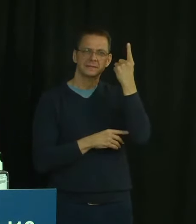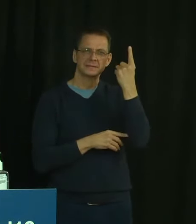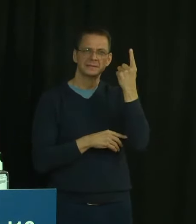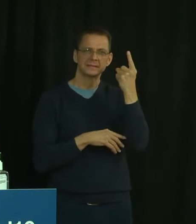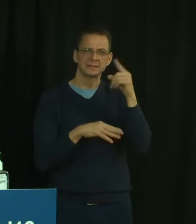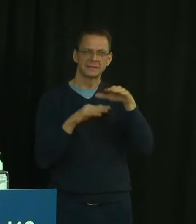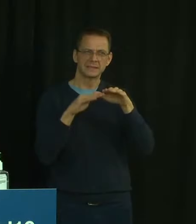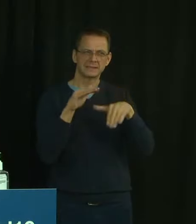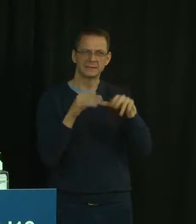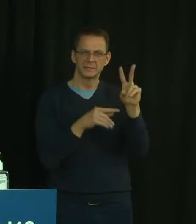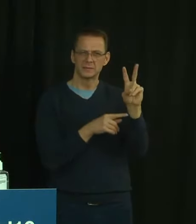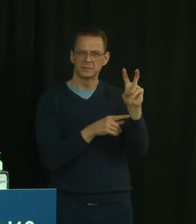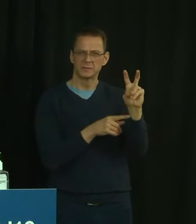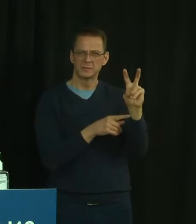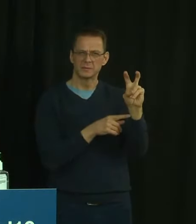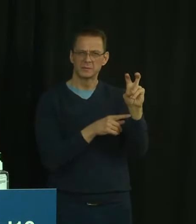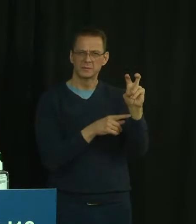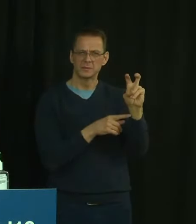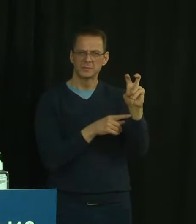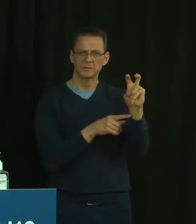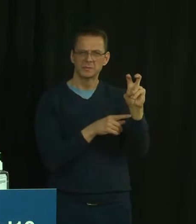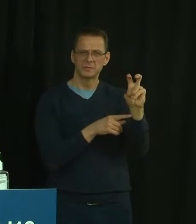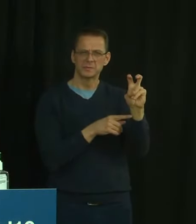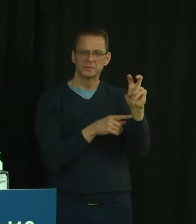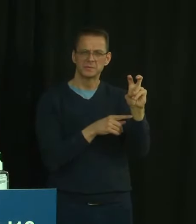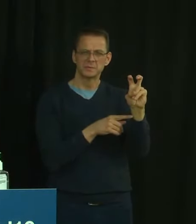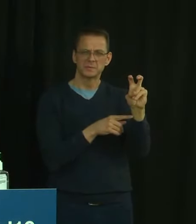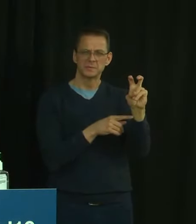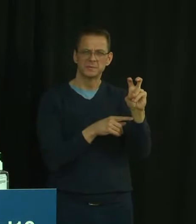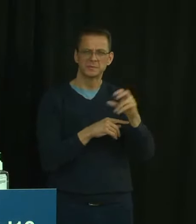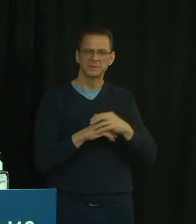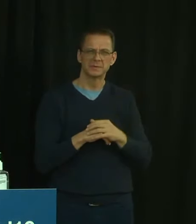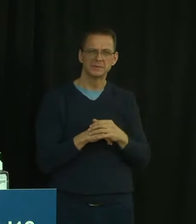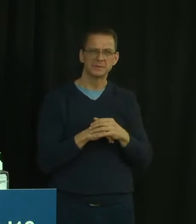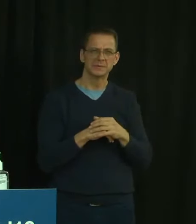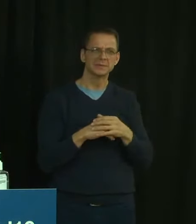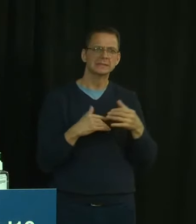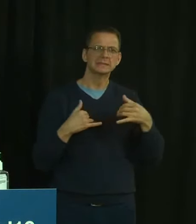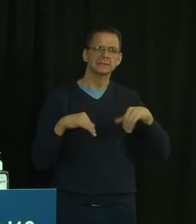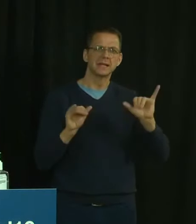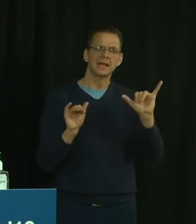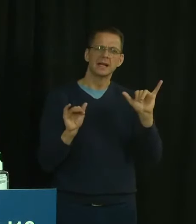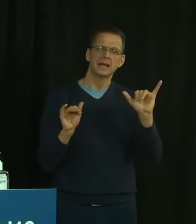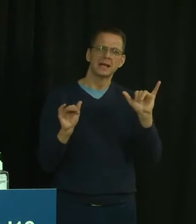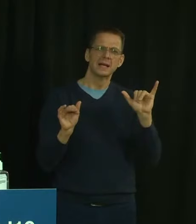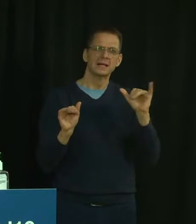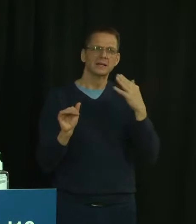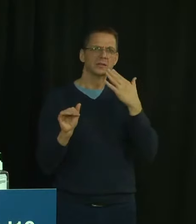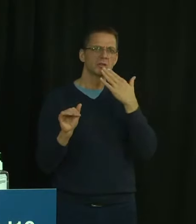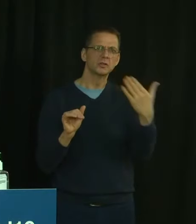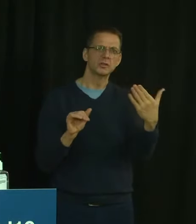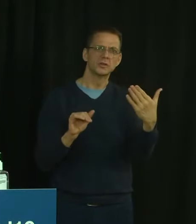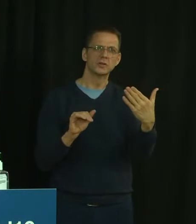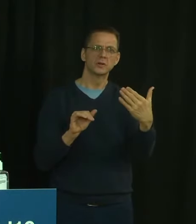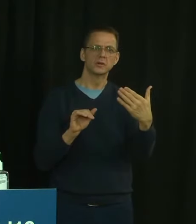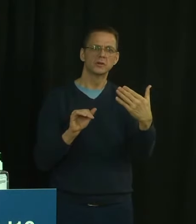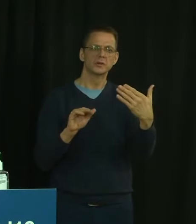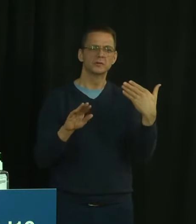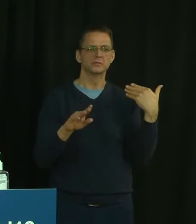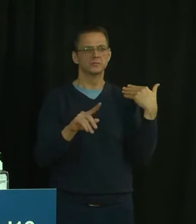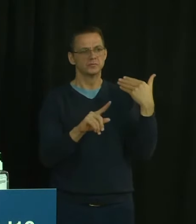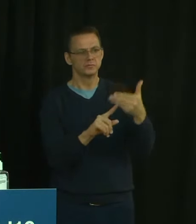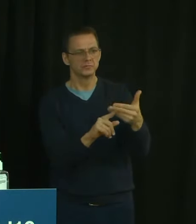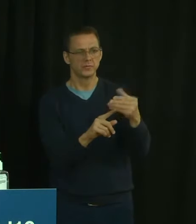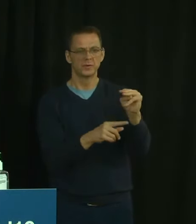those doses will be expiring before May, so we do have some time to offer that to Albertans. And again, we know